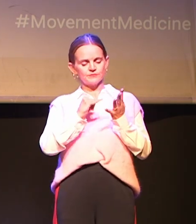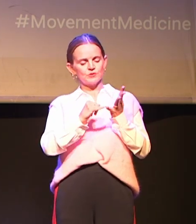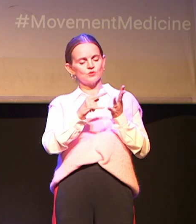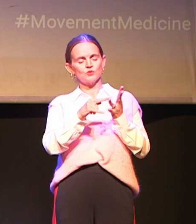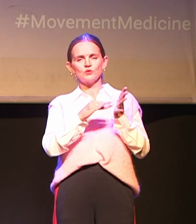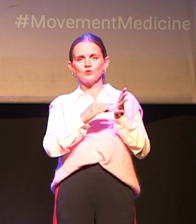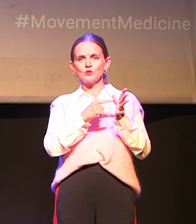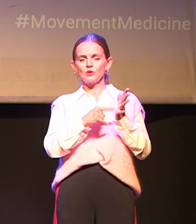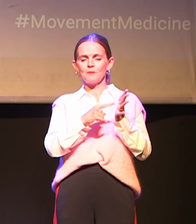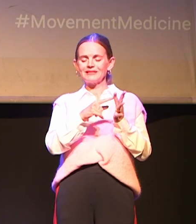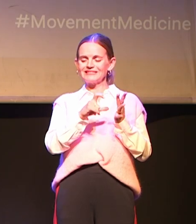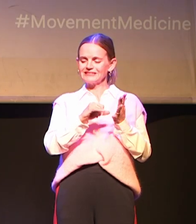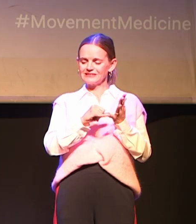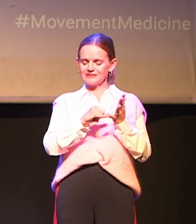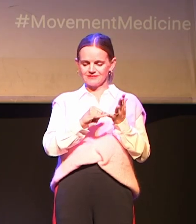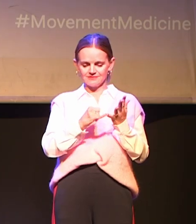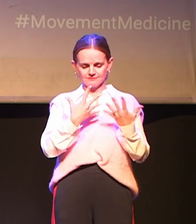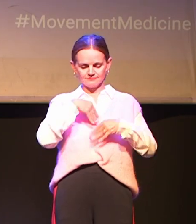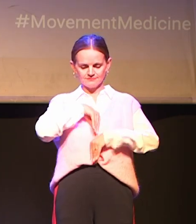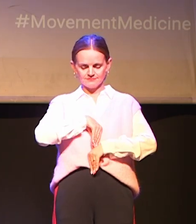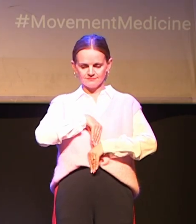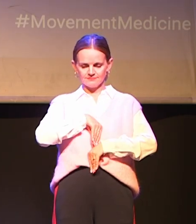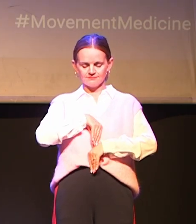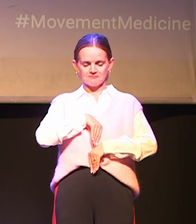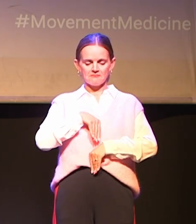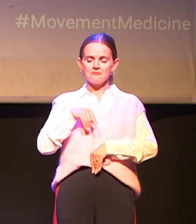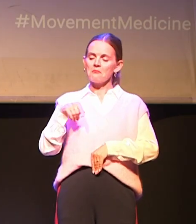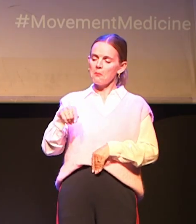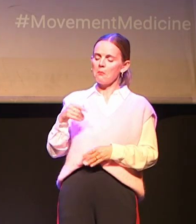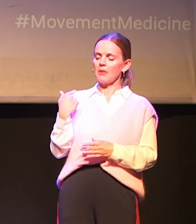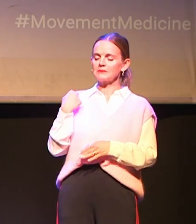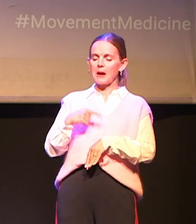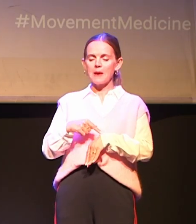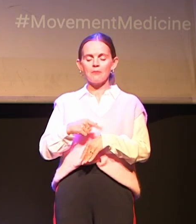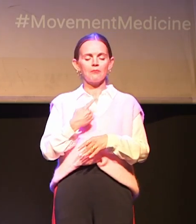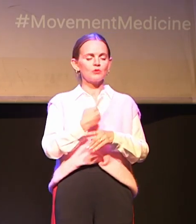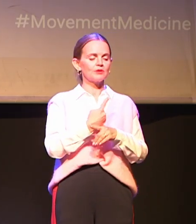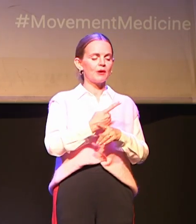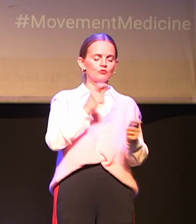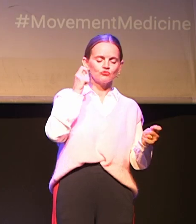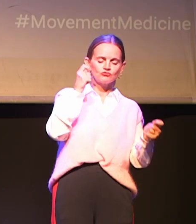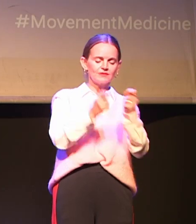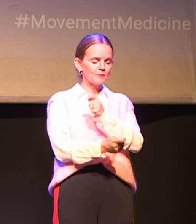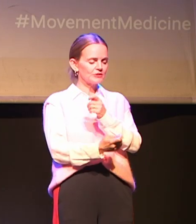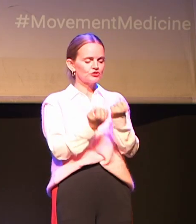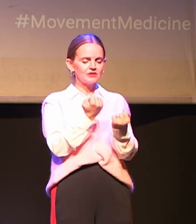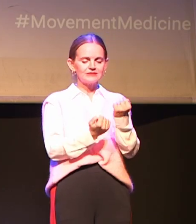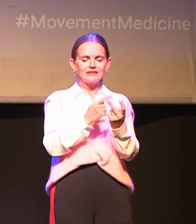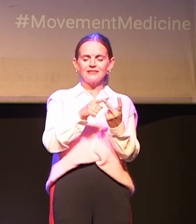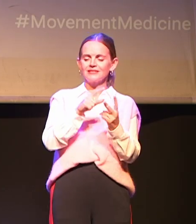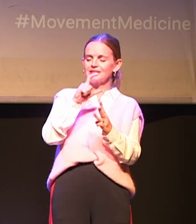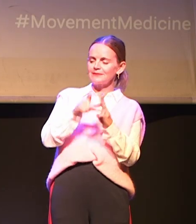2009, 8, there was like this convergence, like transformative justice, disability justice, like all these frameworks are